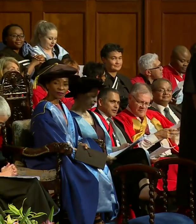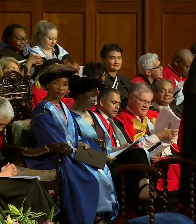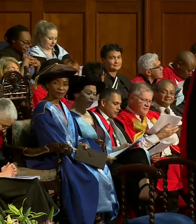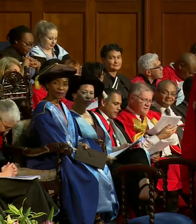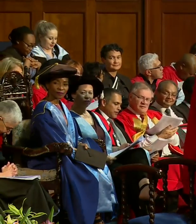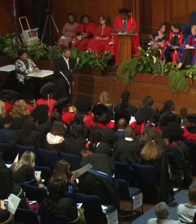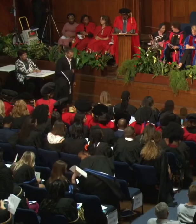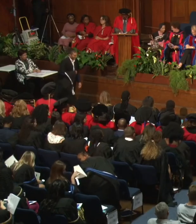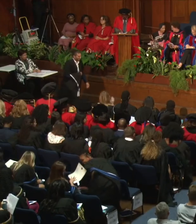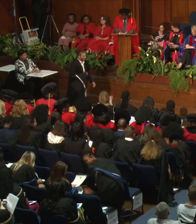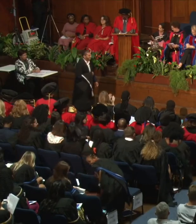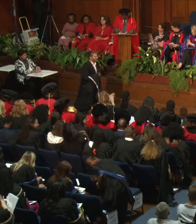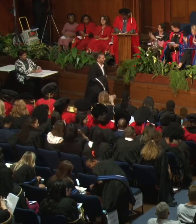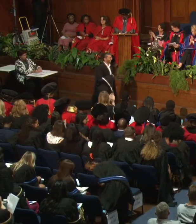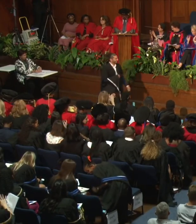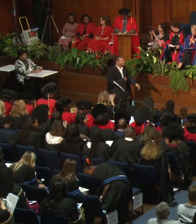Atku Khan.